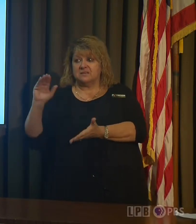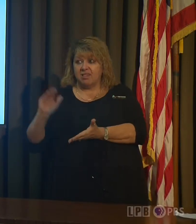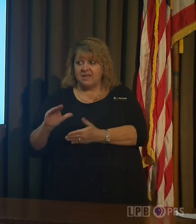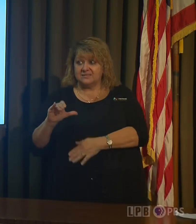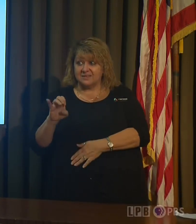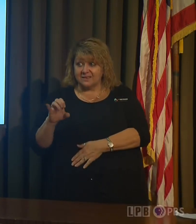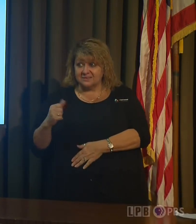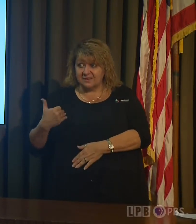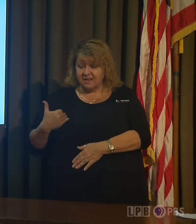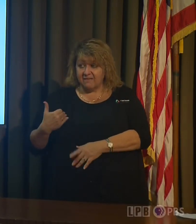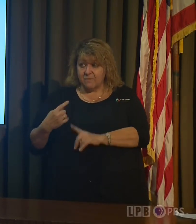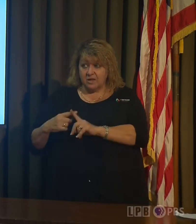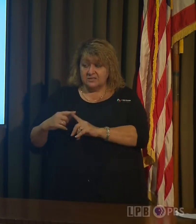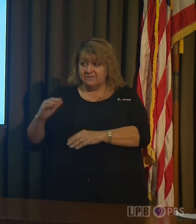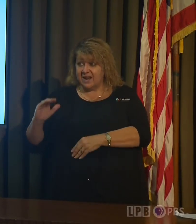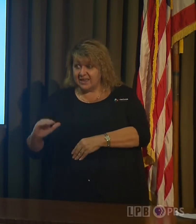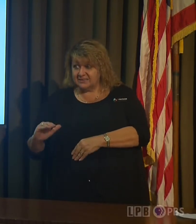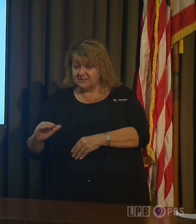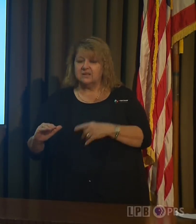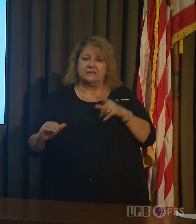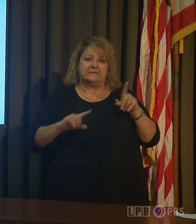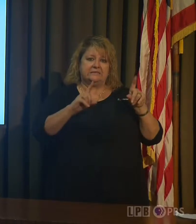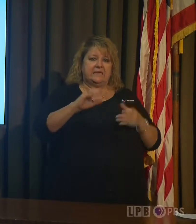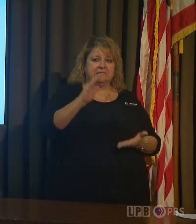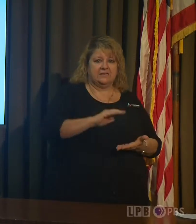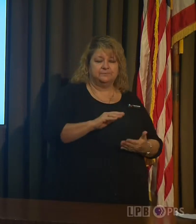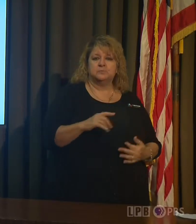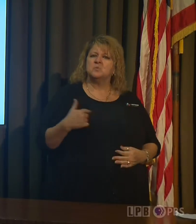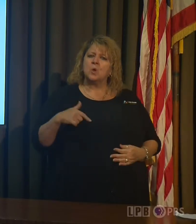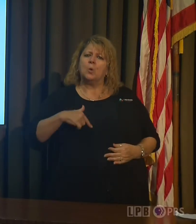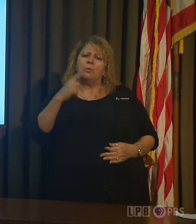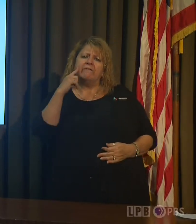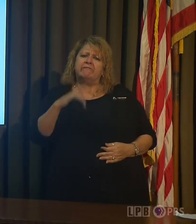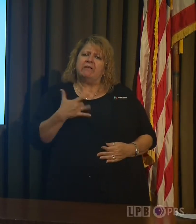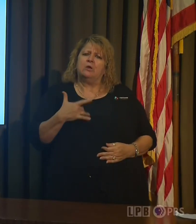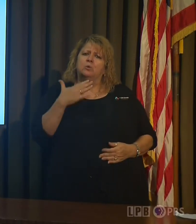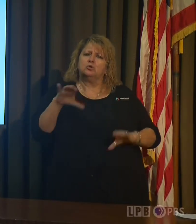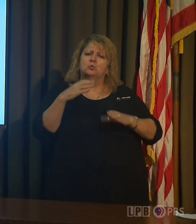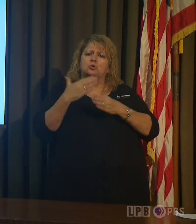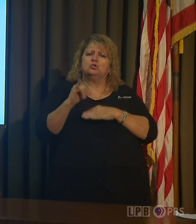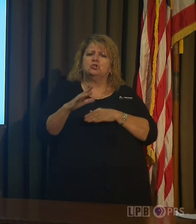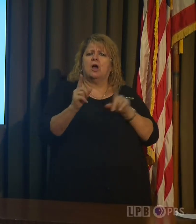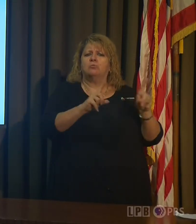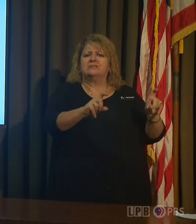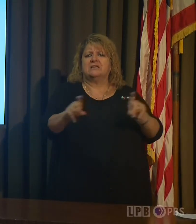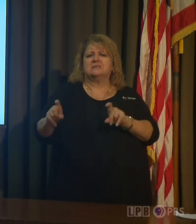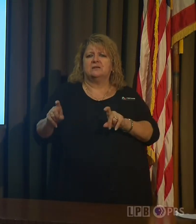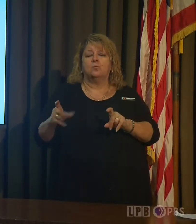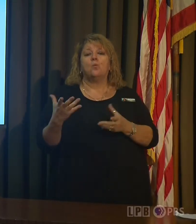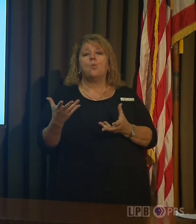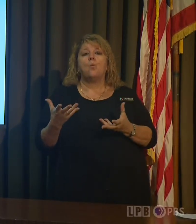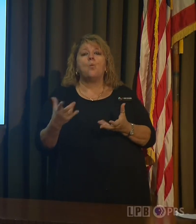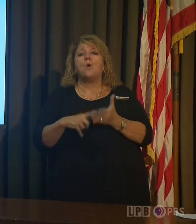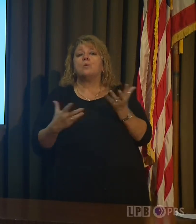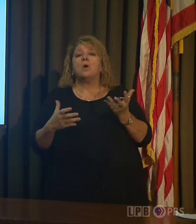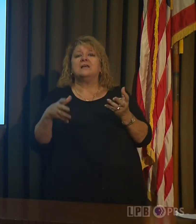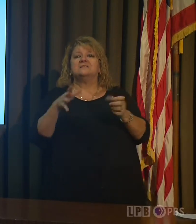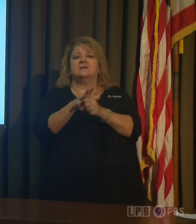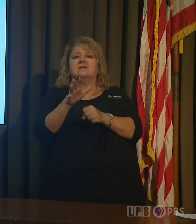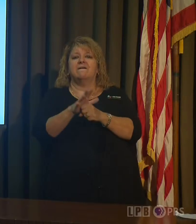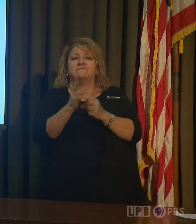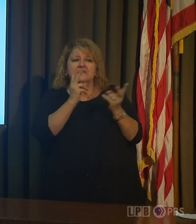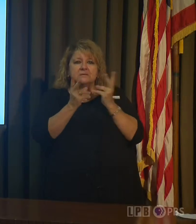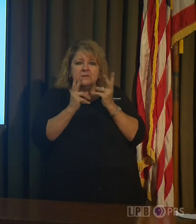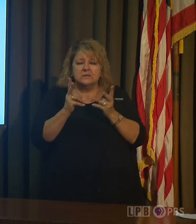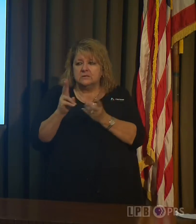if you look around regionally, we think we're doing a good job with testing. Really, the point of this is to have enough visibility, to